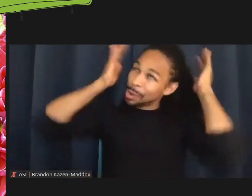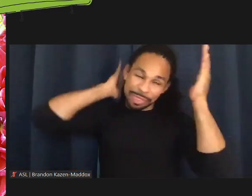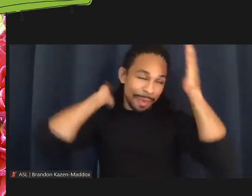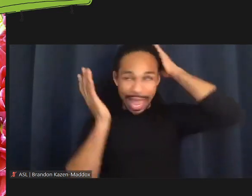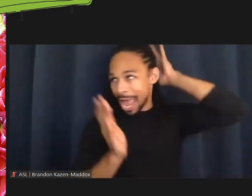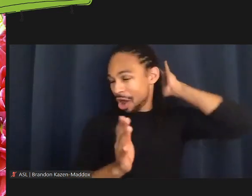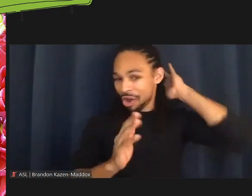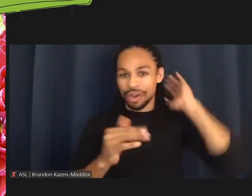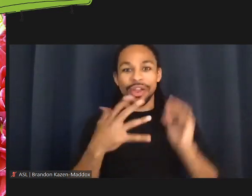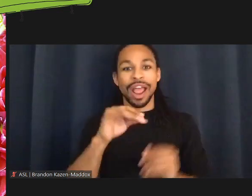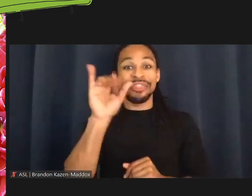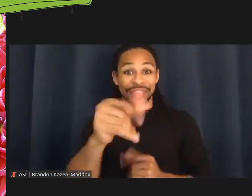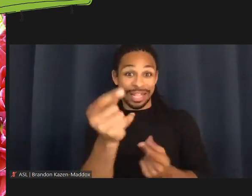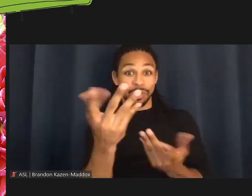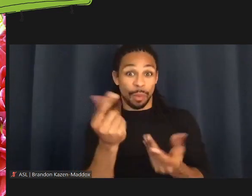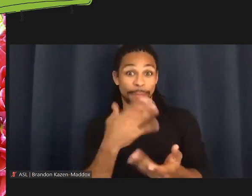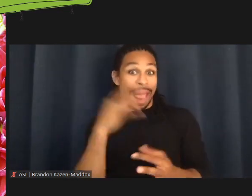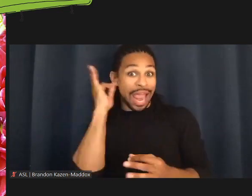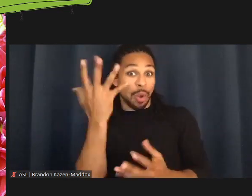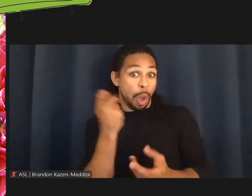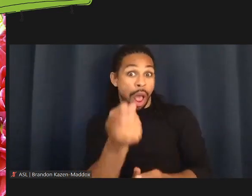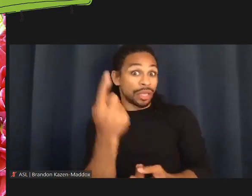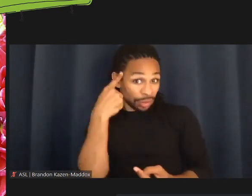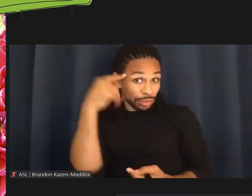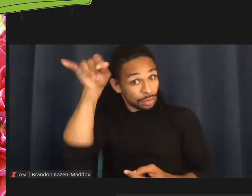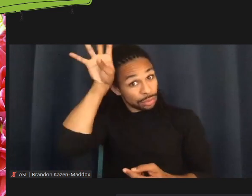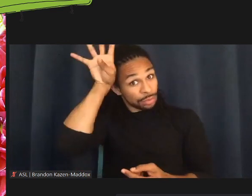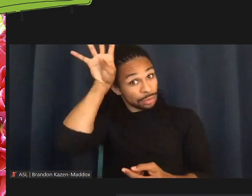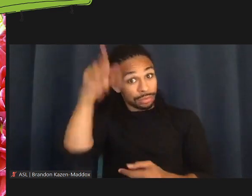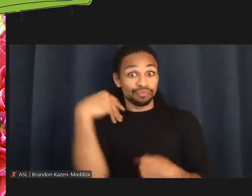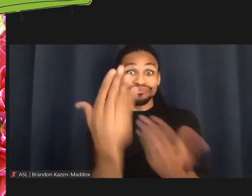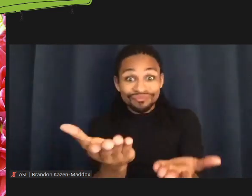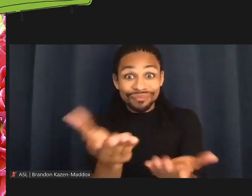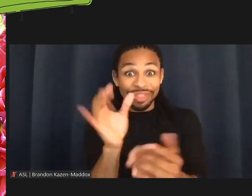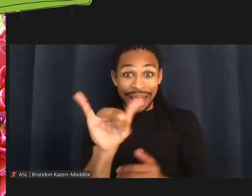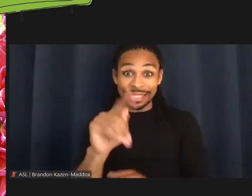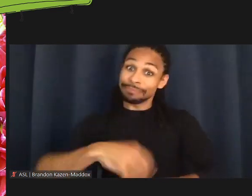what they want to do now, so that's what we've got.